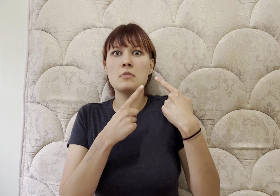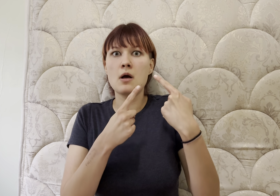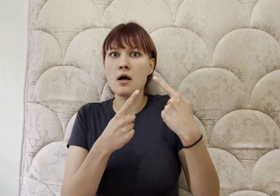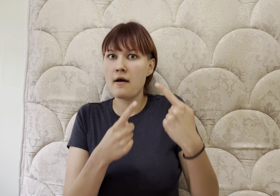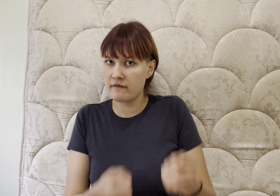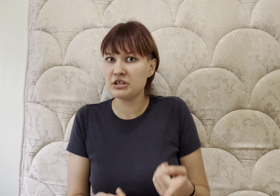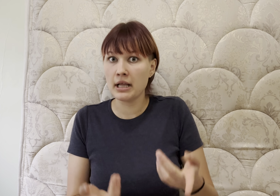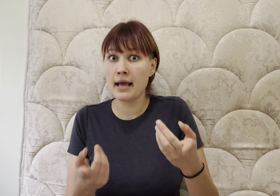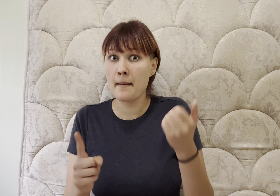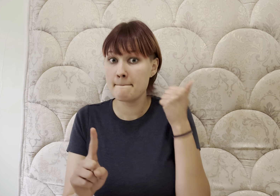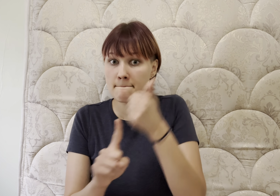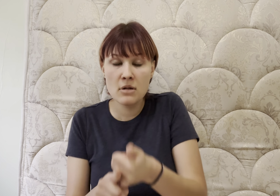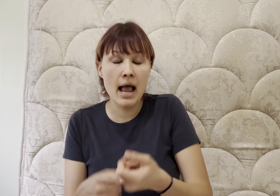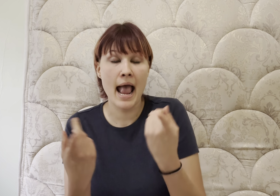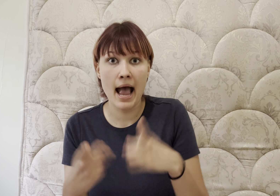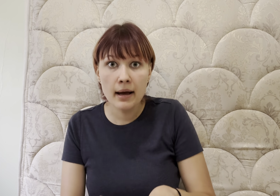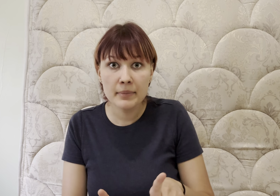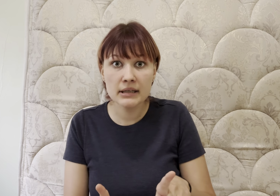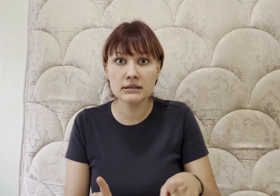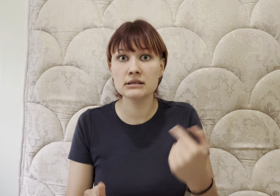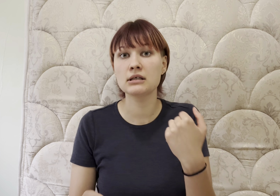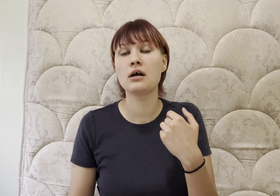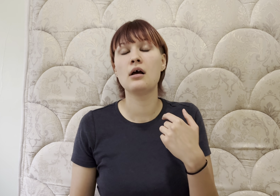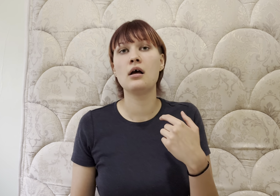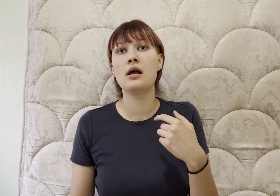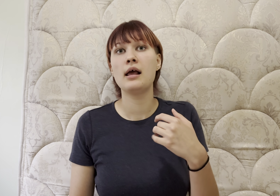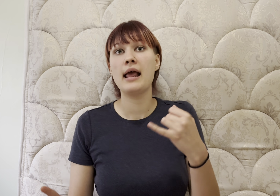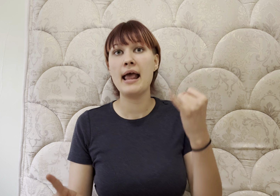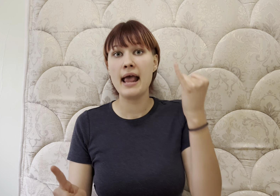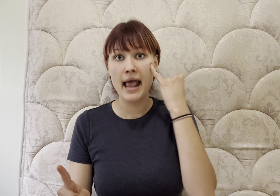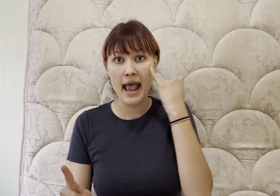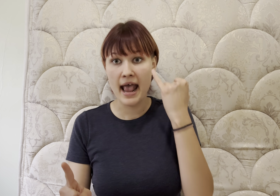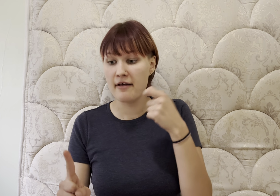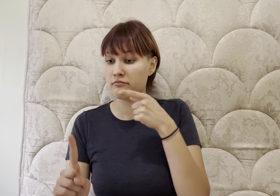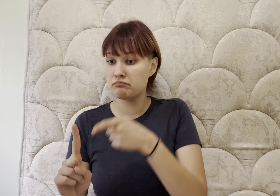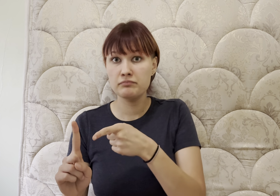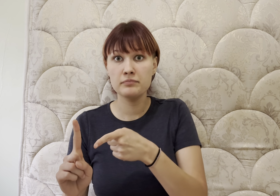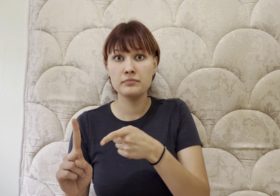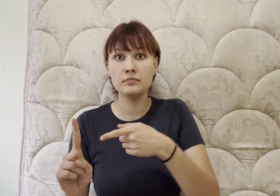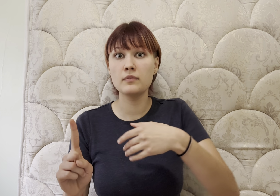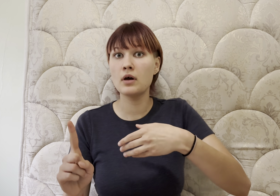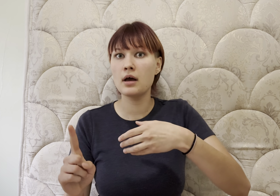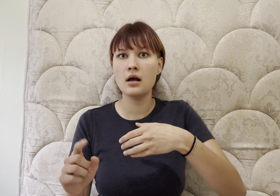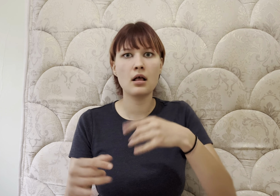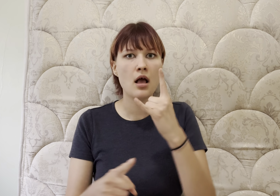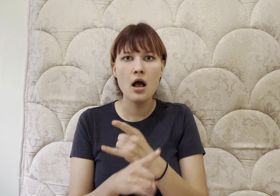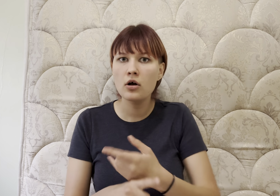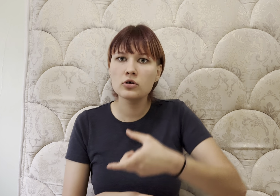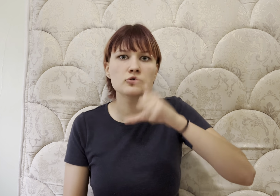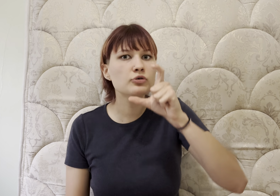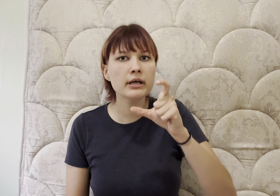being sick. So that's aversion therapy, which tries to eliminate the bad, unwanted